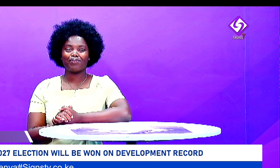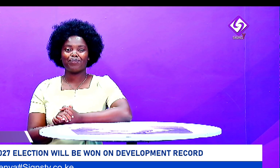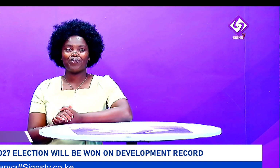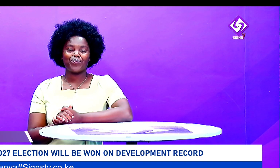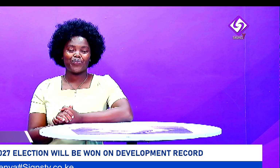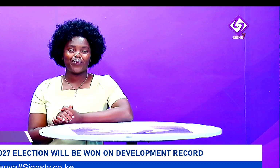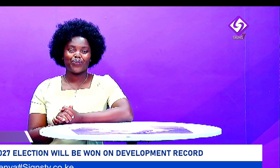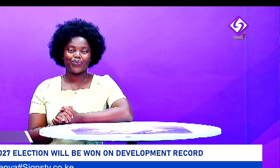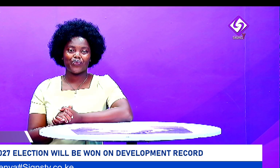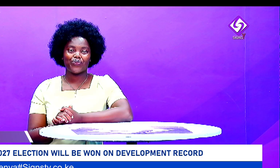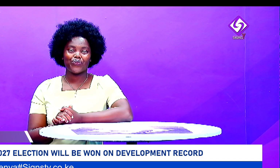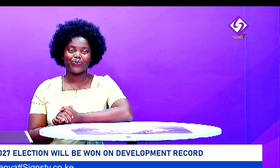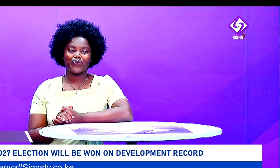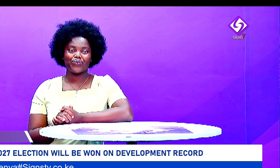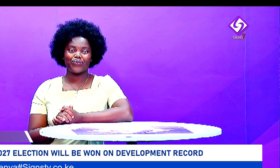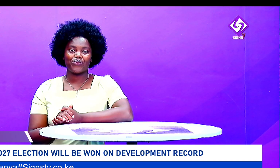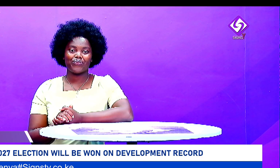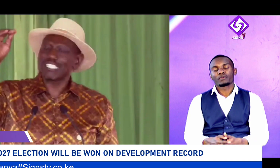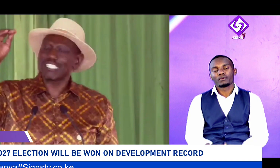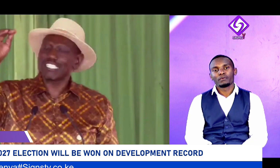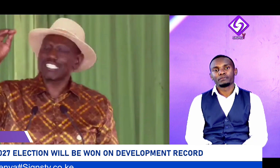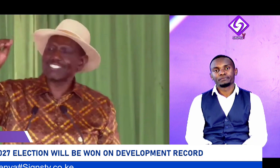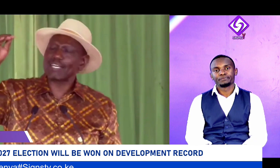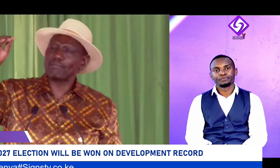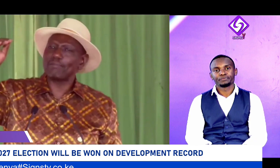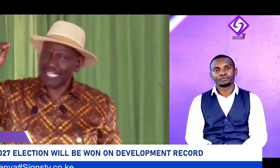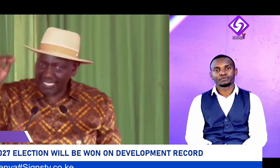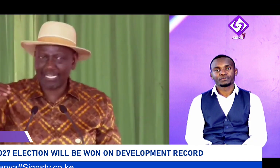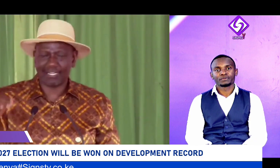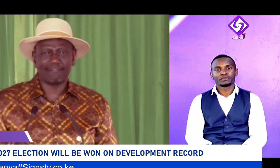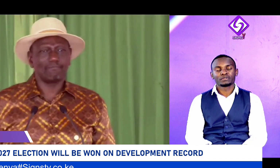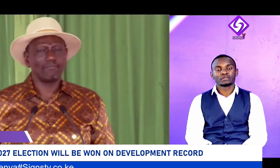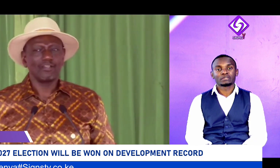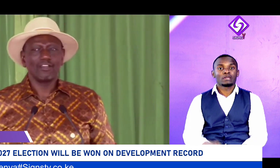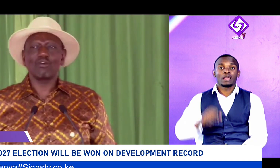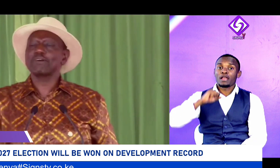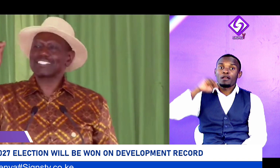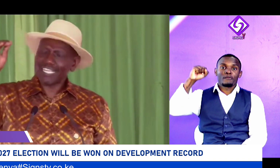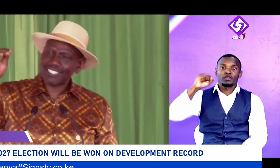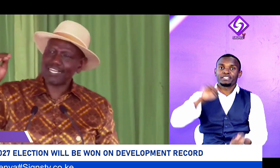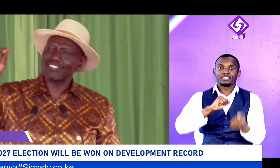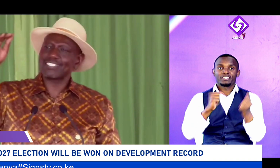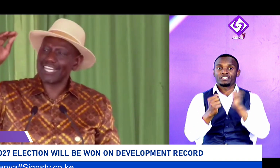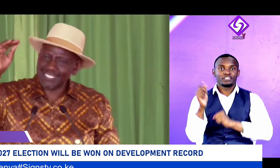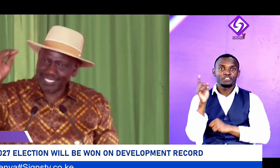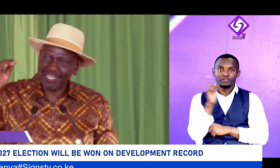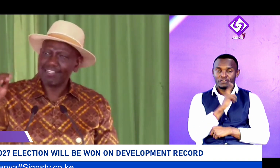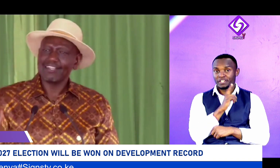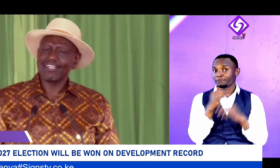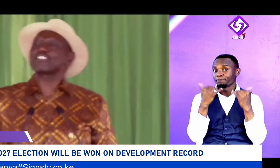move analysts say could shift political landscape. Siasa imebadilika kwamba sasa siasa is